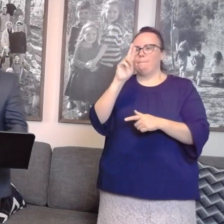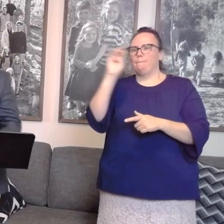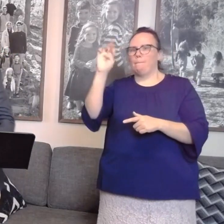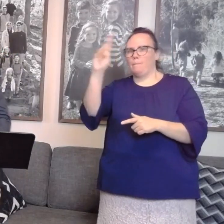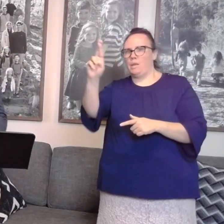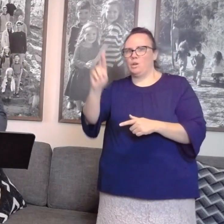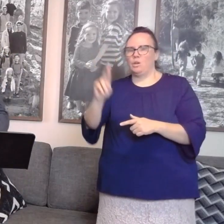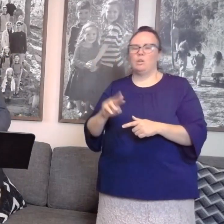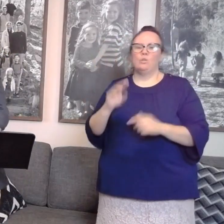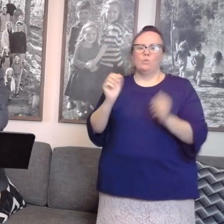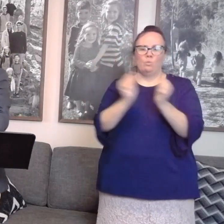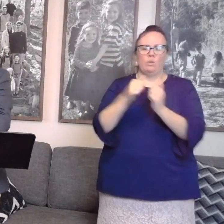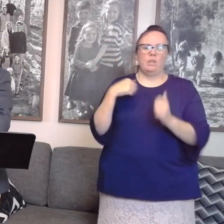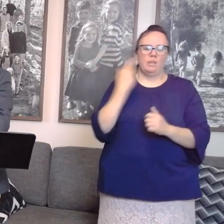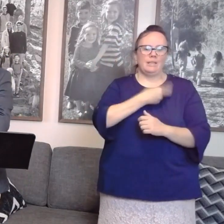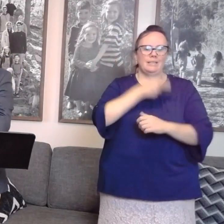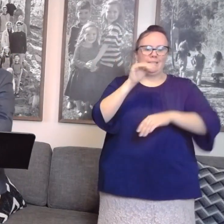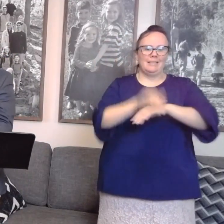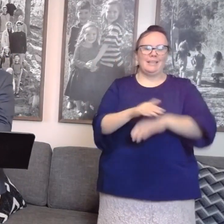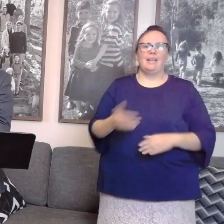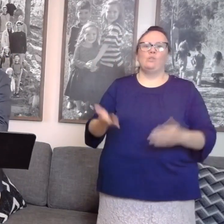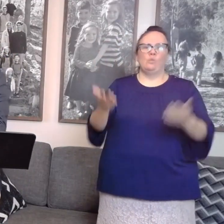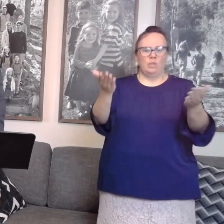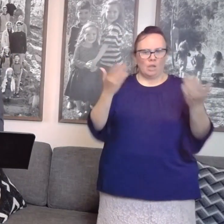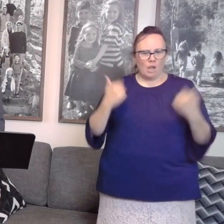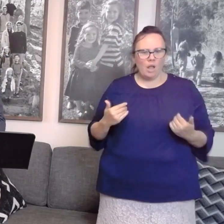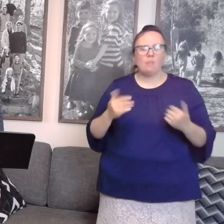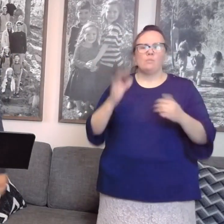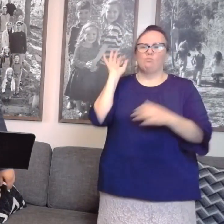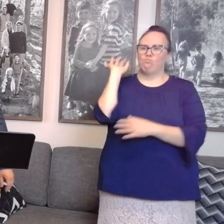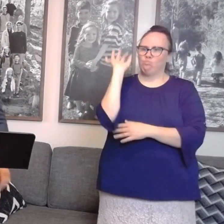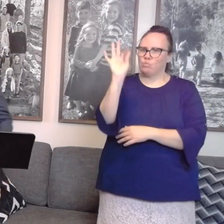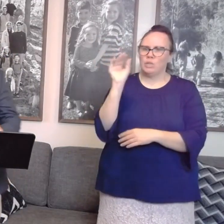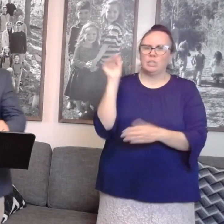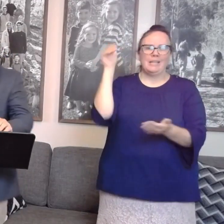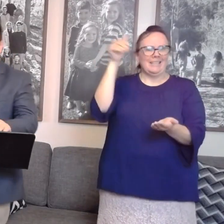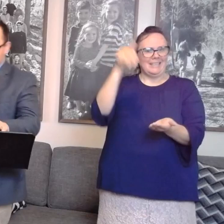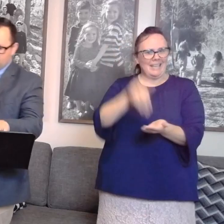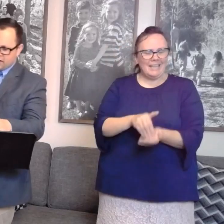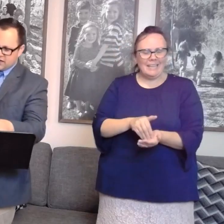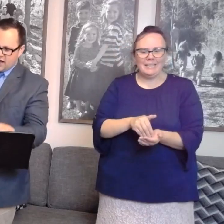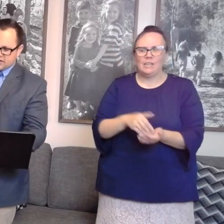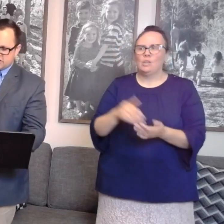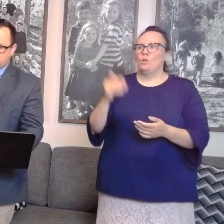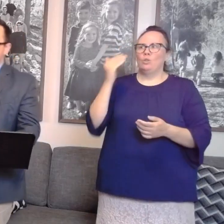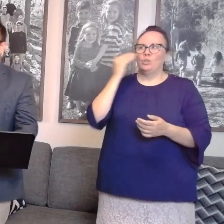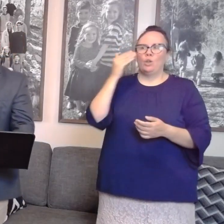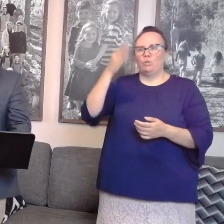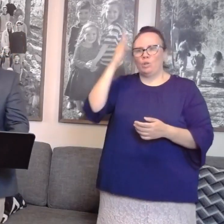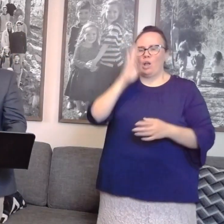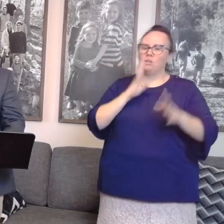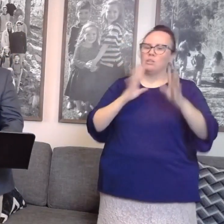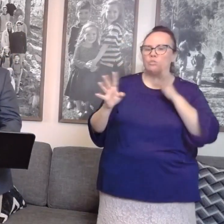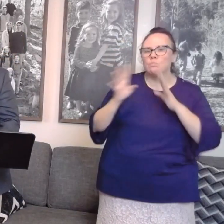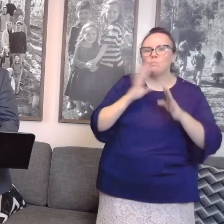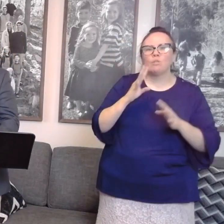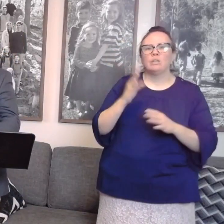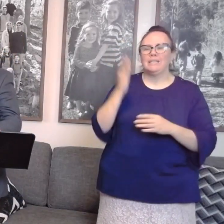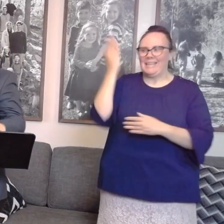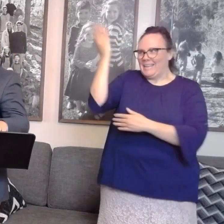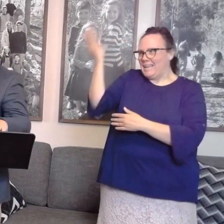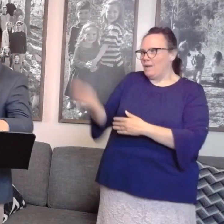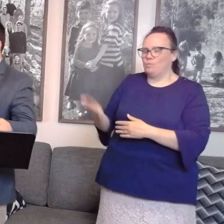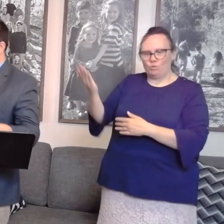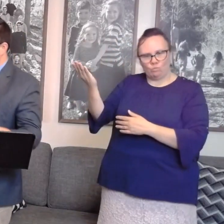tonight. We want him to come with us and preach once again. Amen. I know that God has spoken to him. We just want